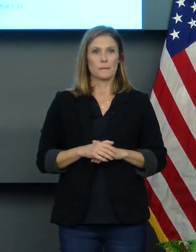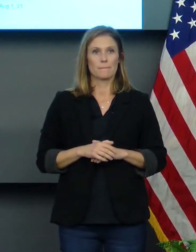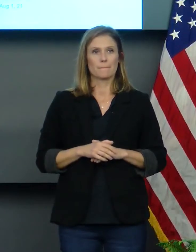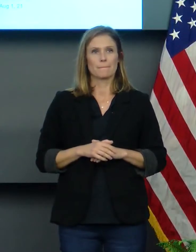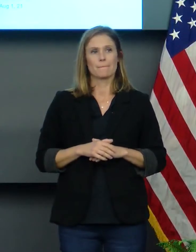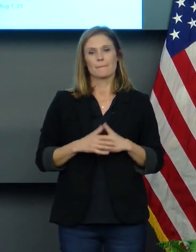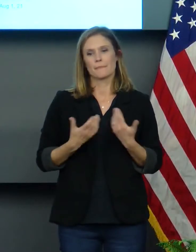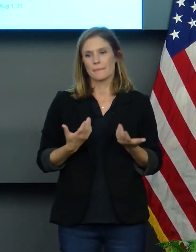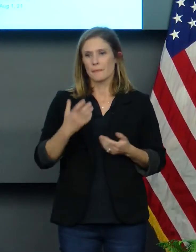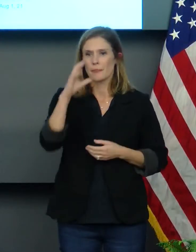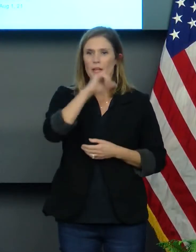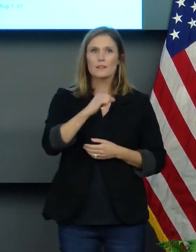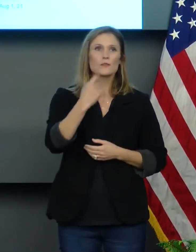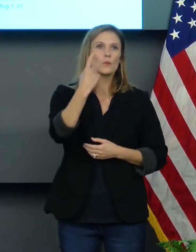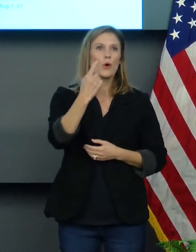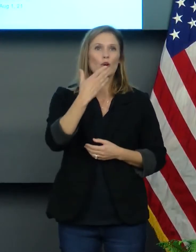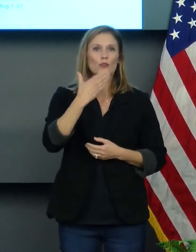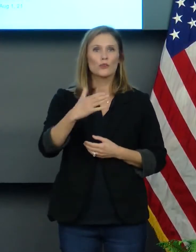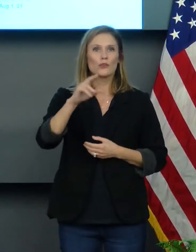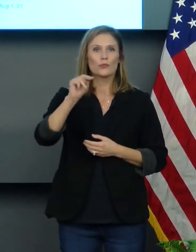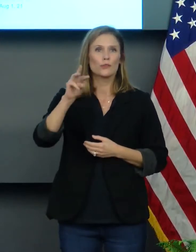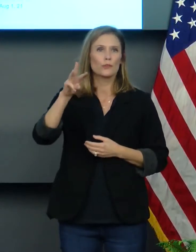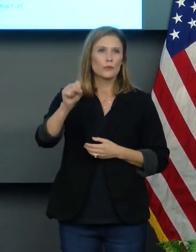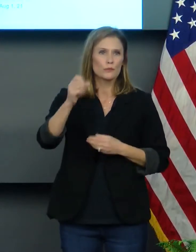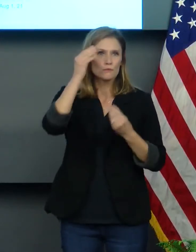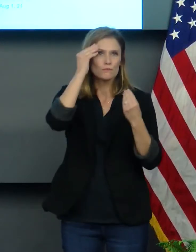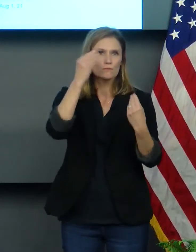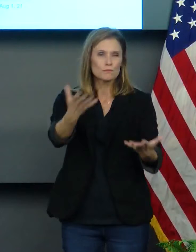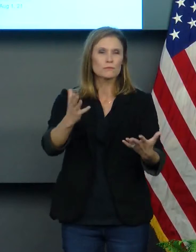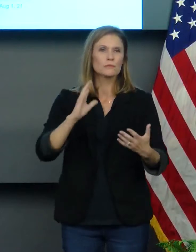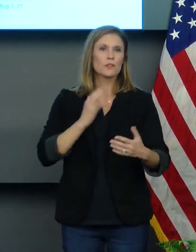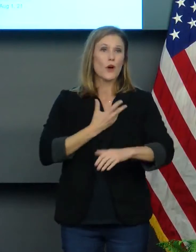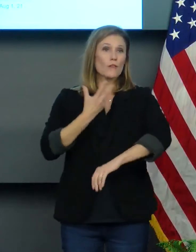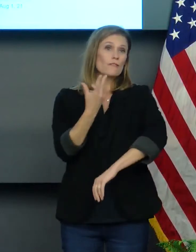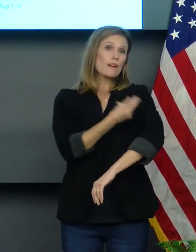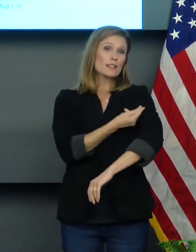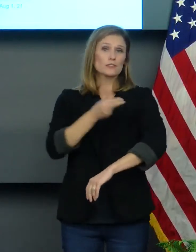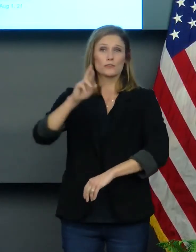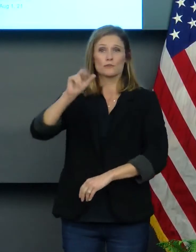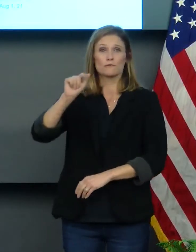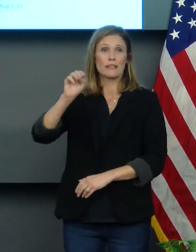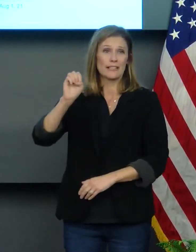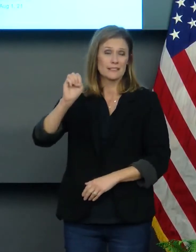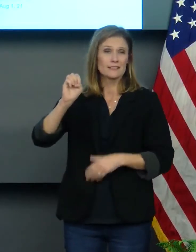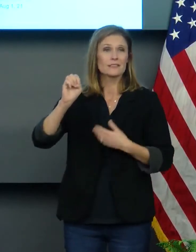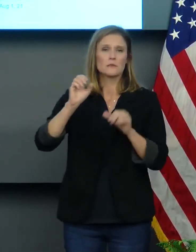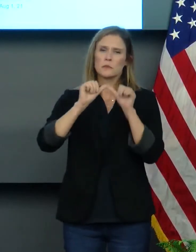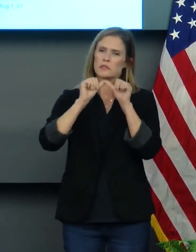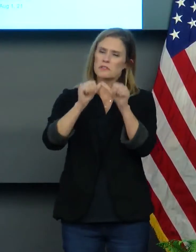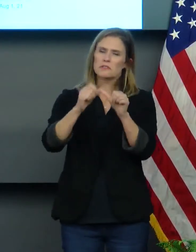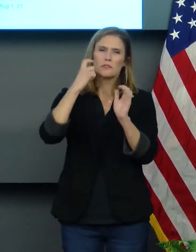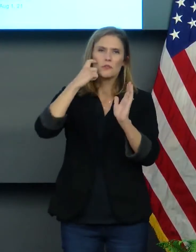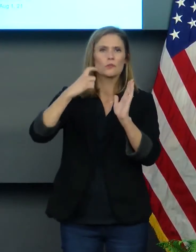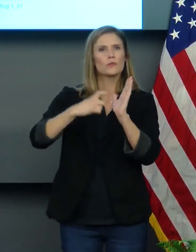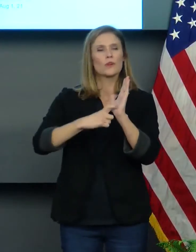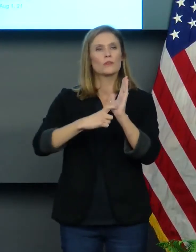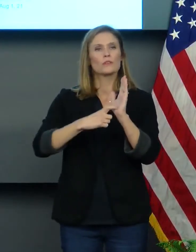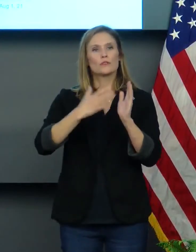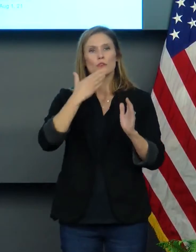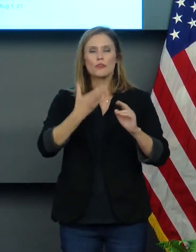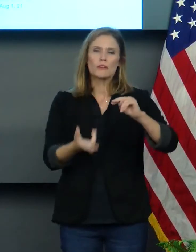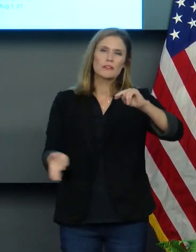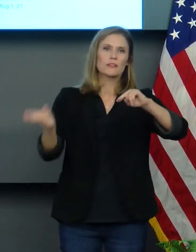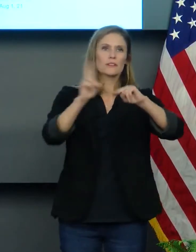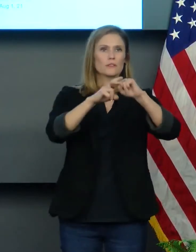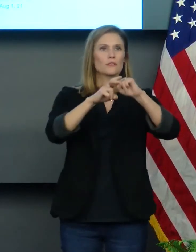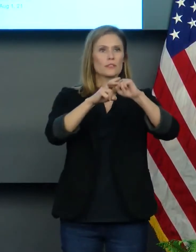I guess one good news to report out on is our vaccination rate, and we continue to see good